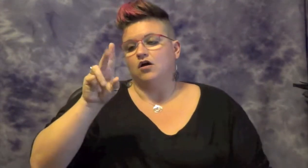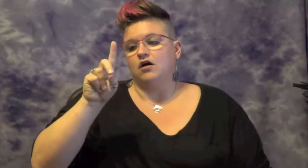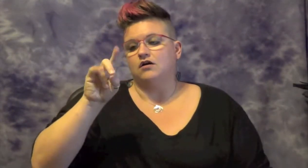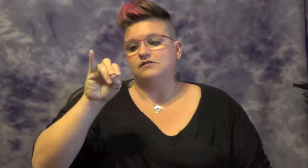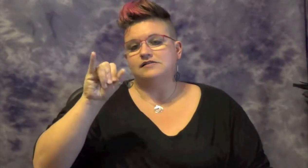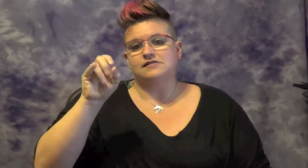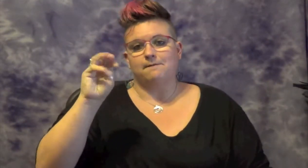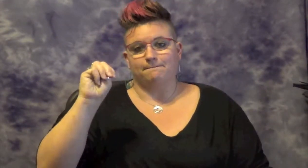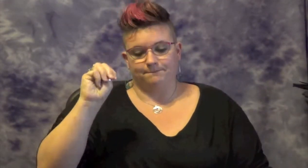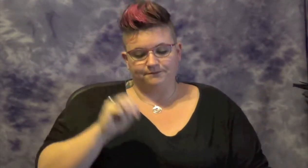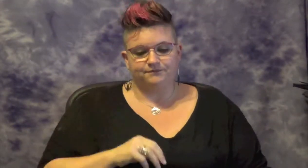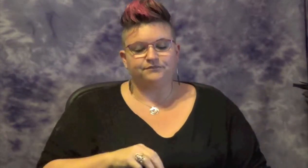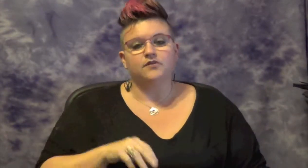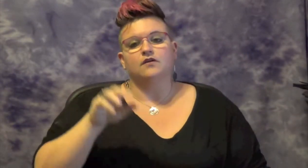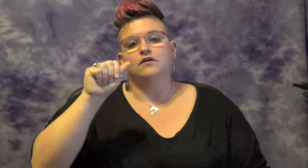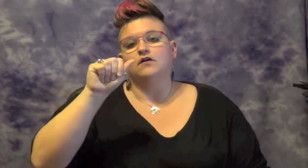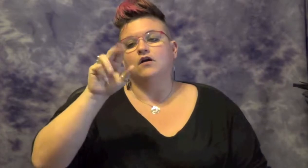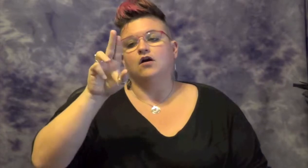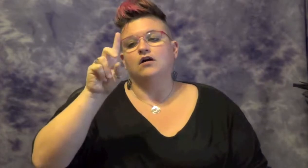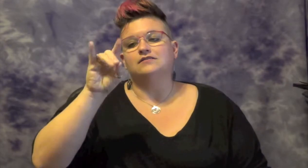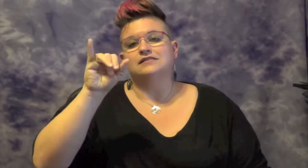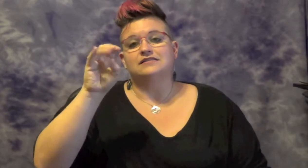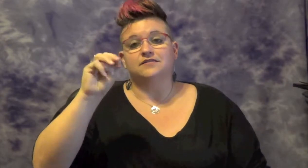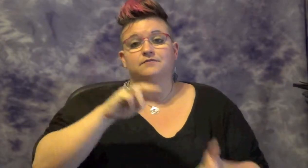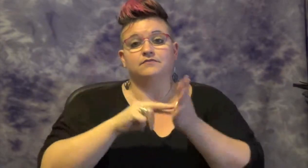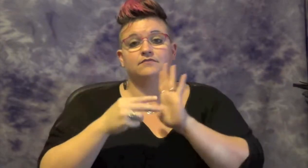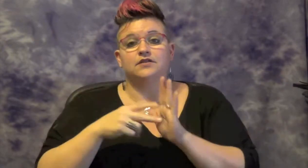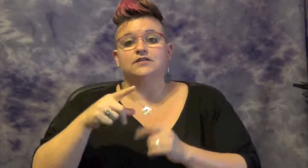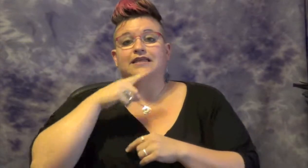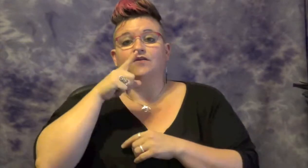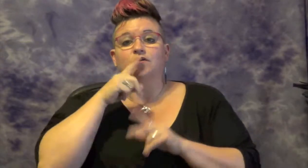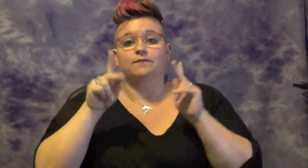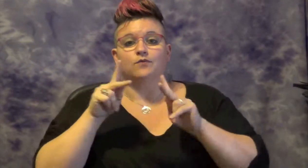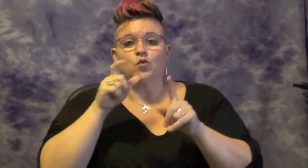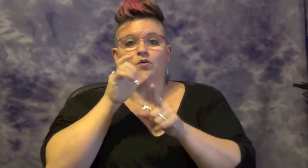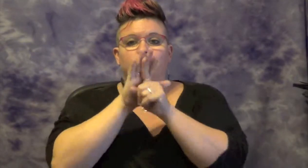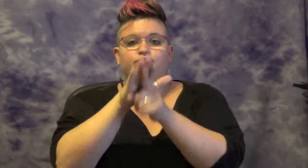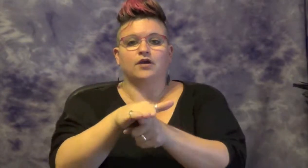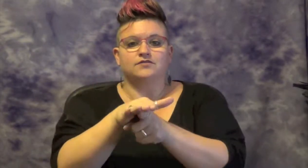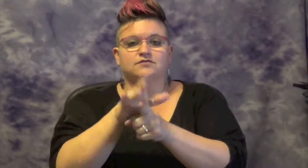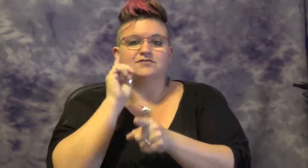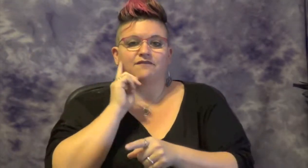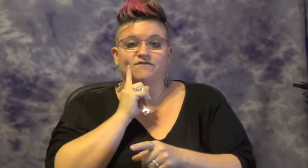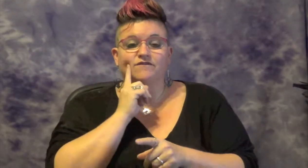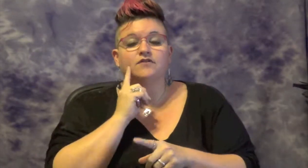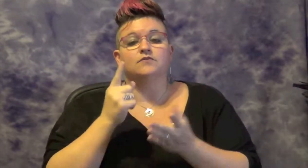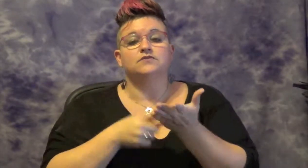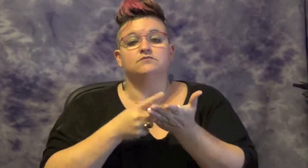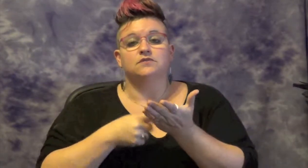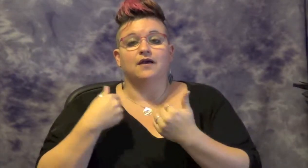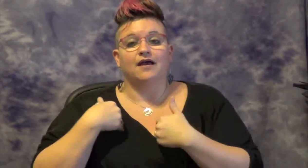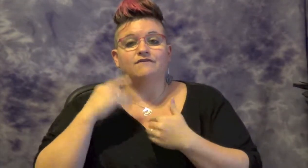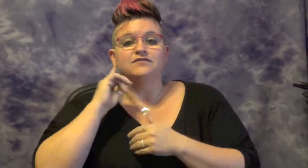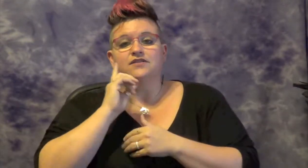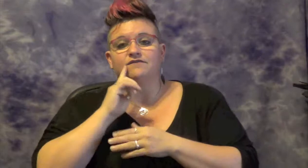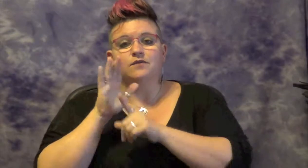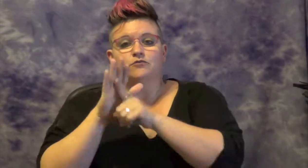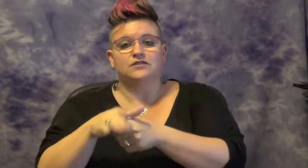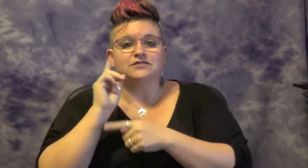The other information I want to talk to you about is autism. Autism is the hearing people that actually oppress deaf people. We